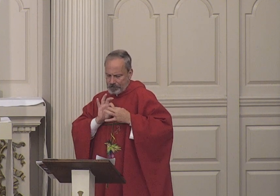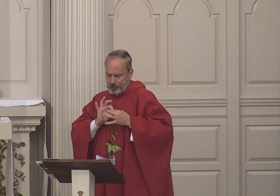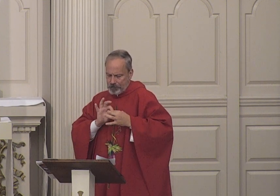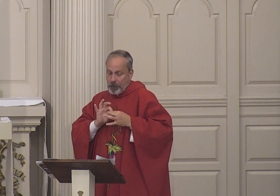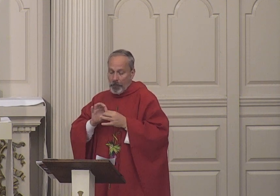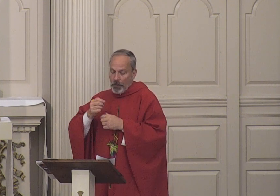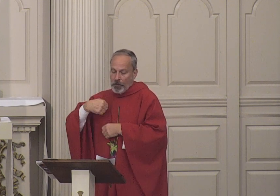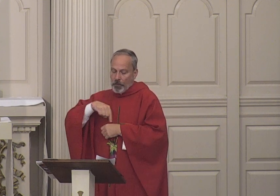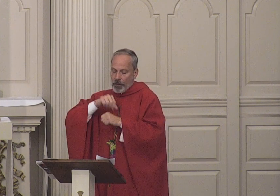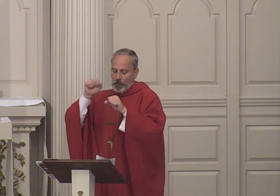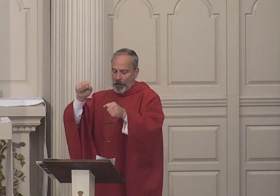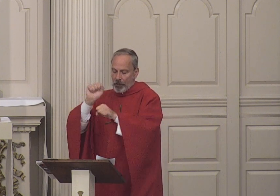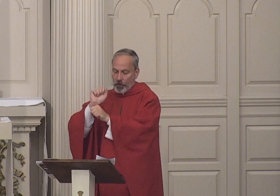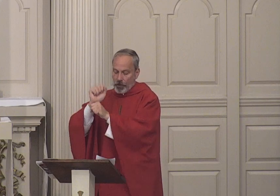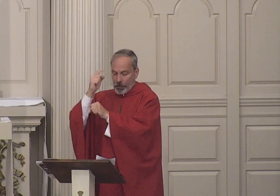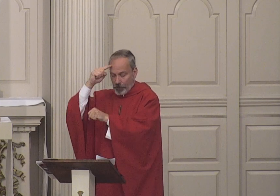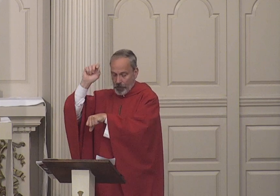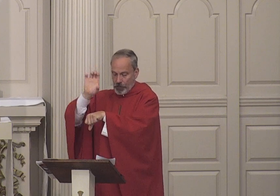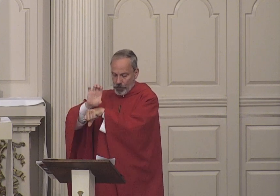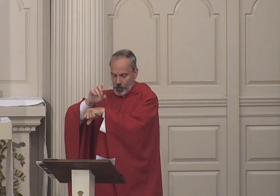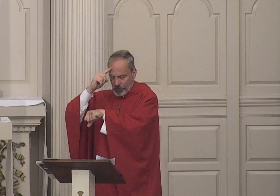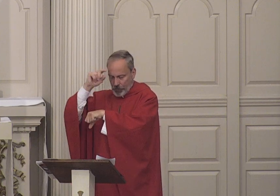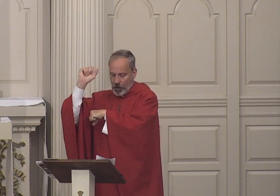the salvation of all.